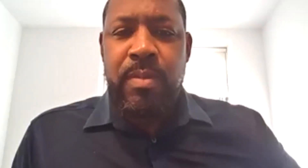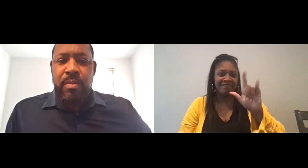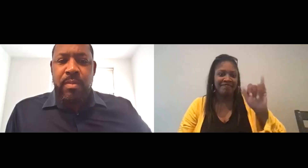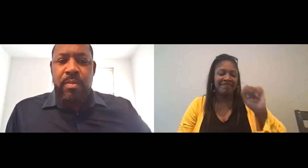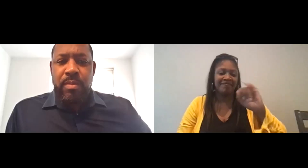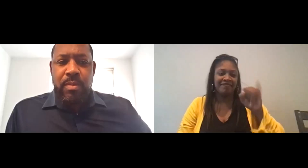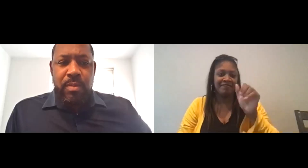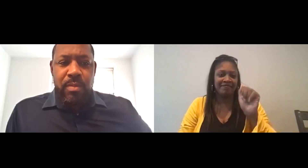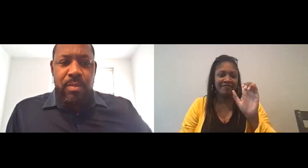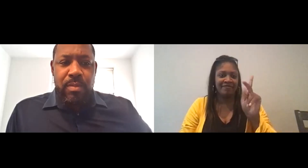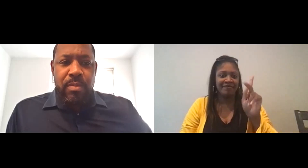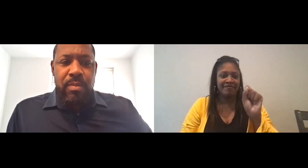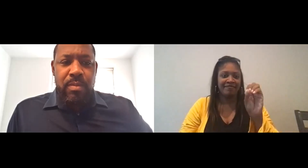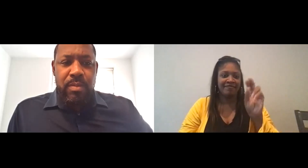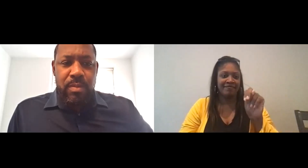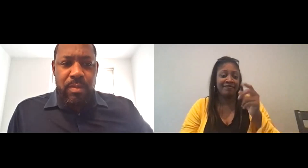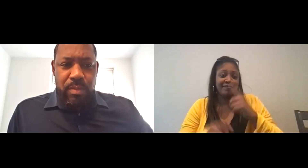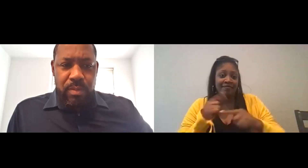Hi, everybody. I am Talia Jackson.